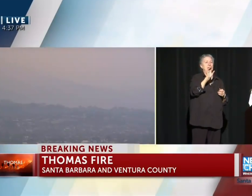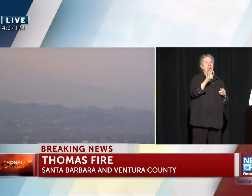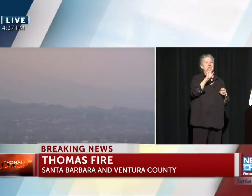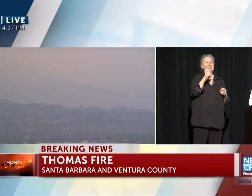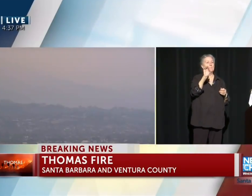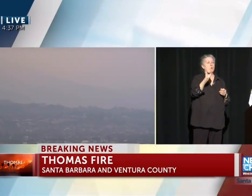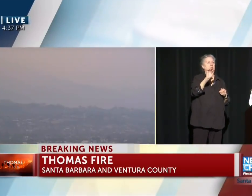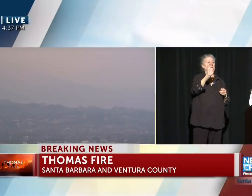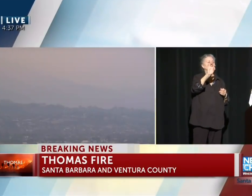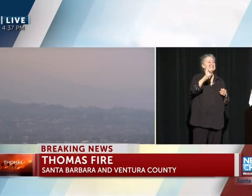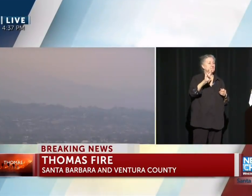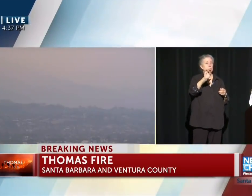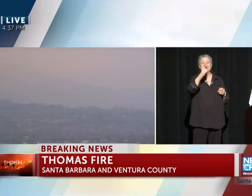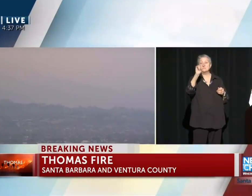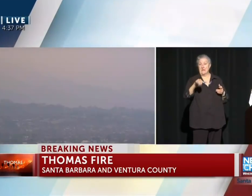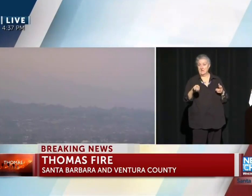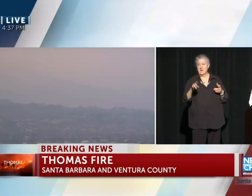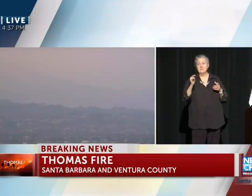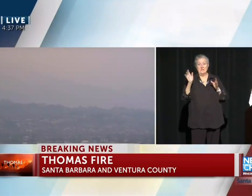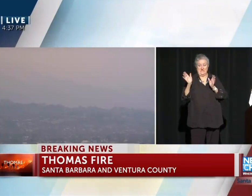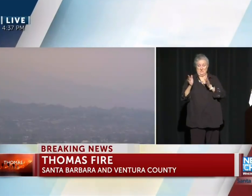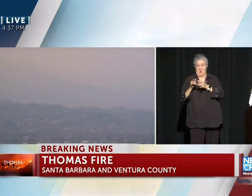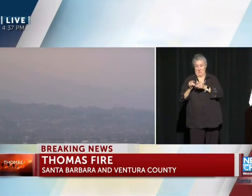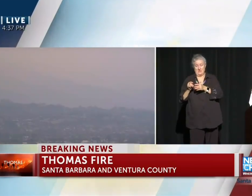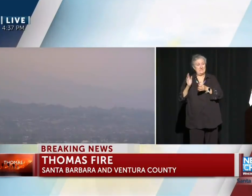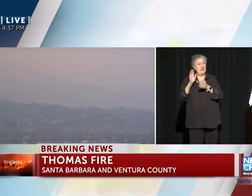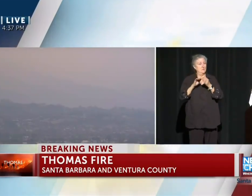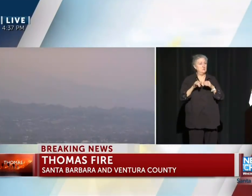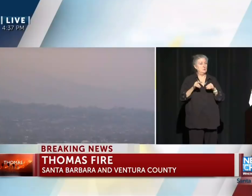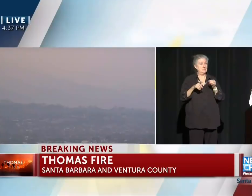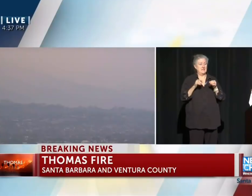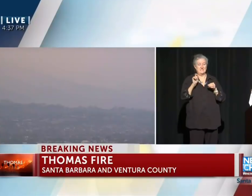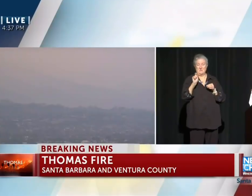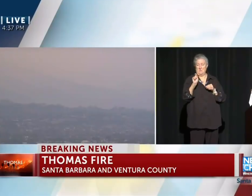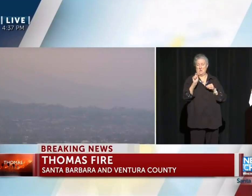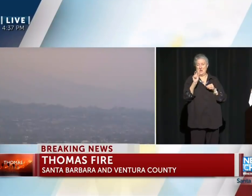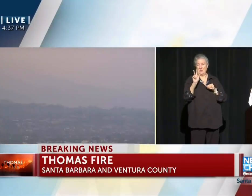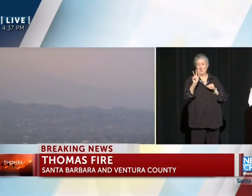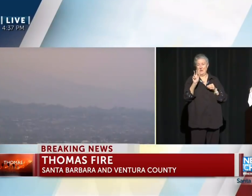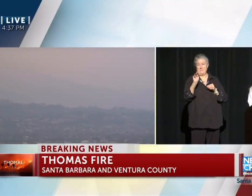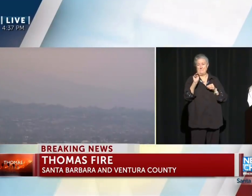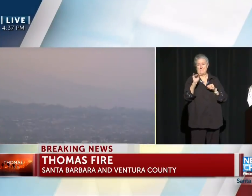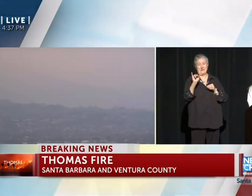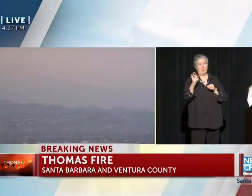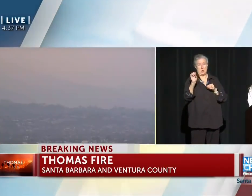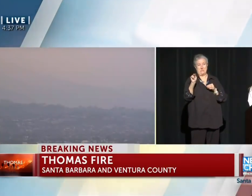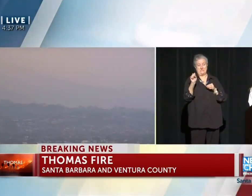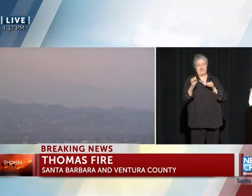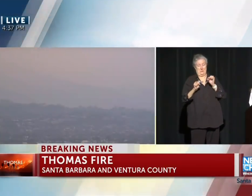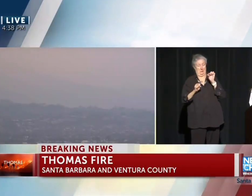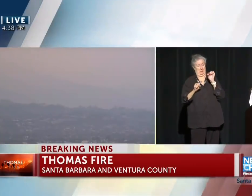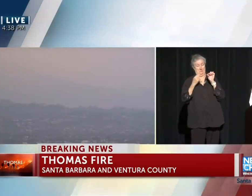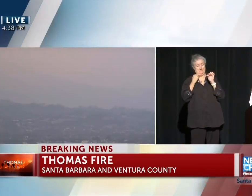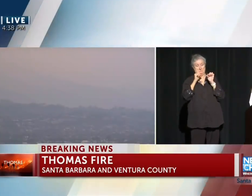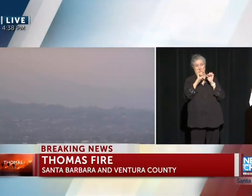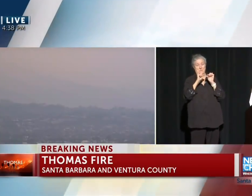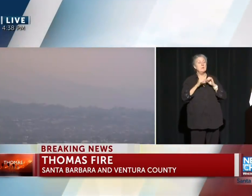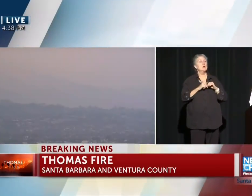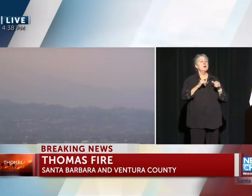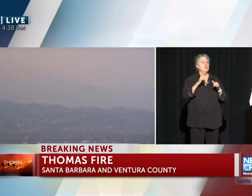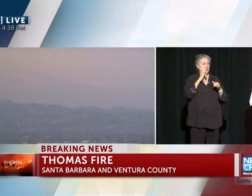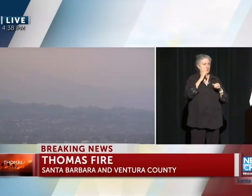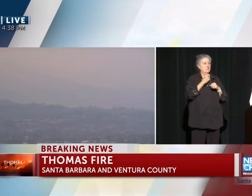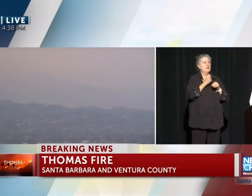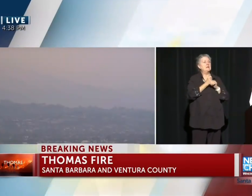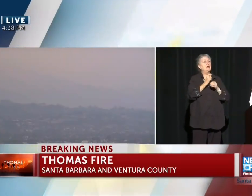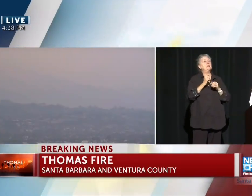99.97% of these very small particles down to a size of 0.3 microns. You can create a